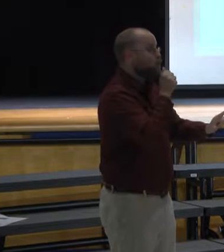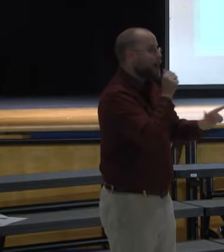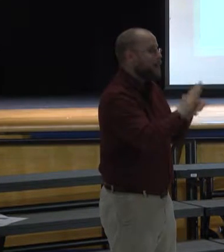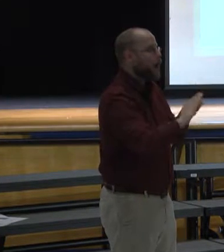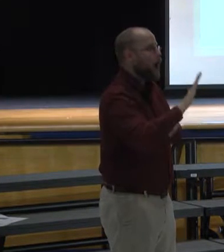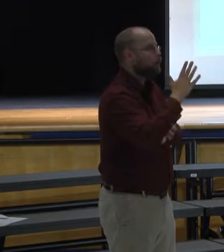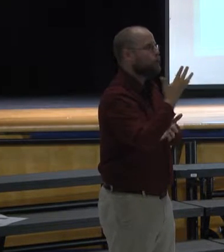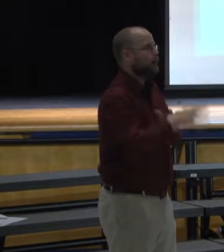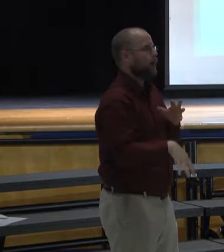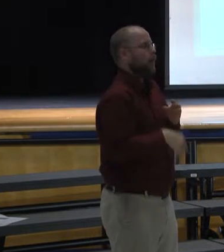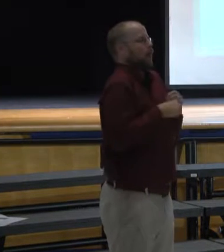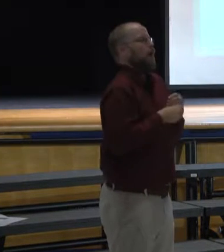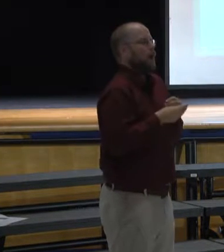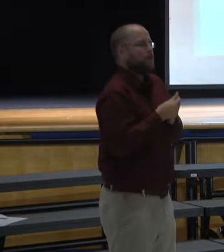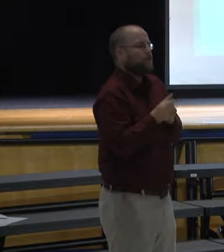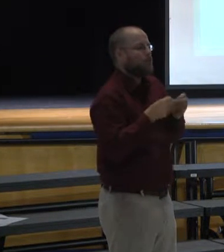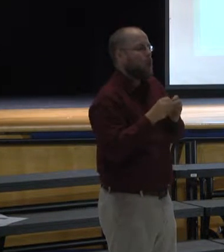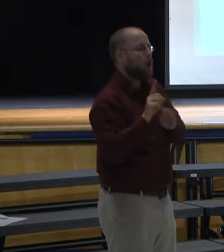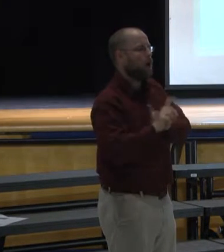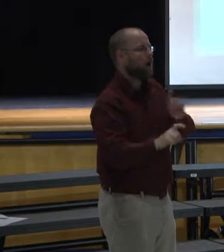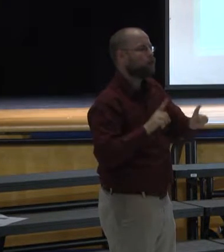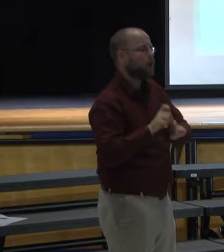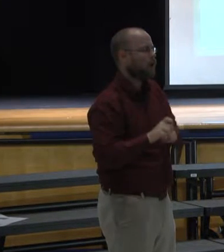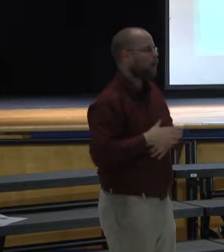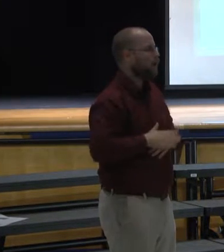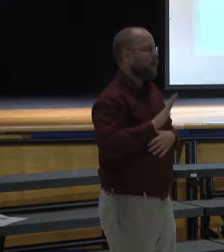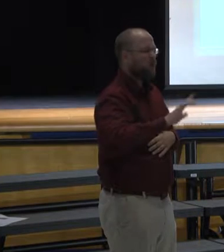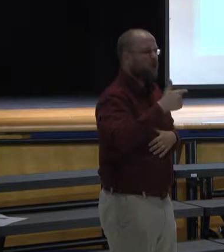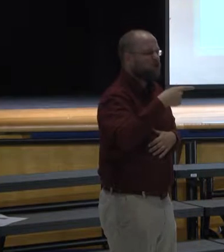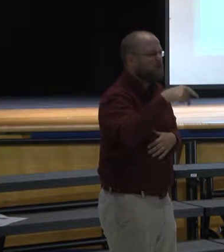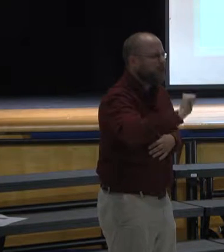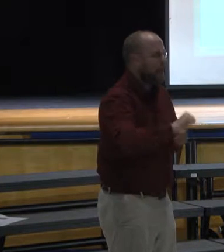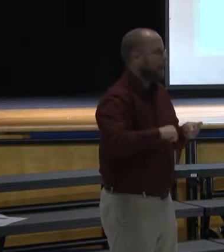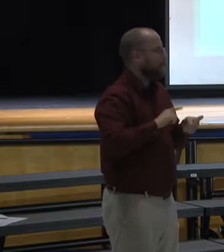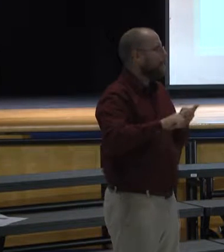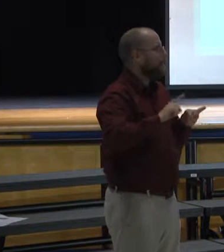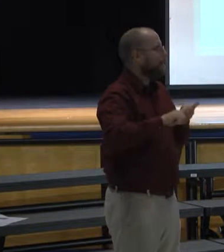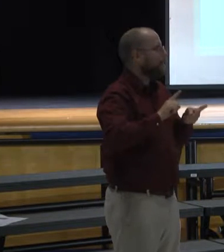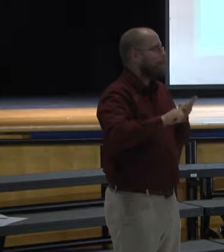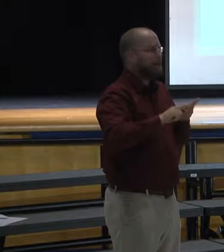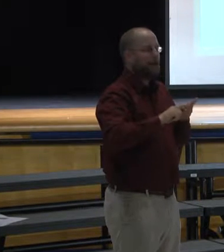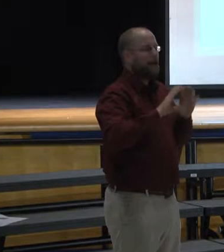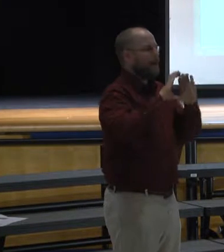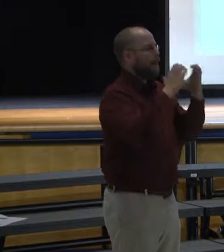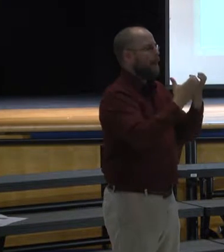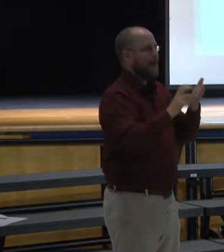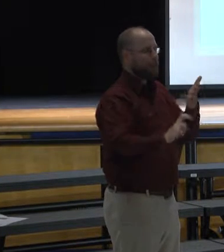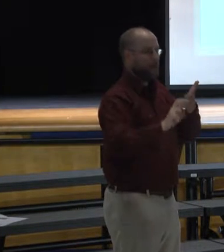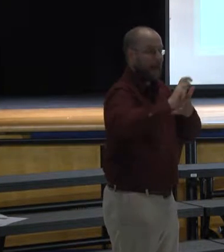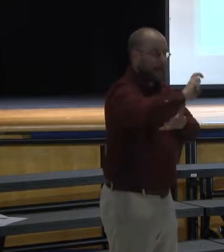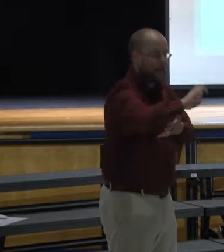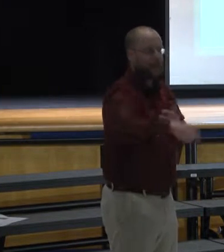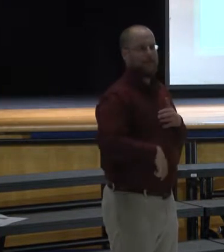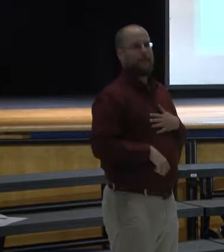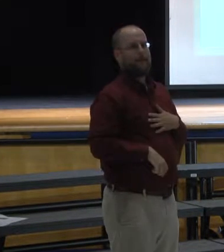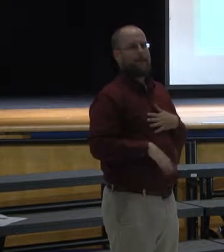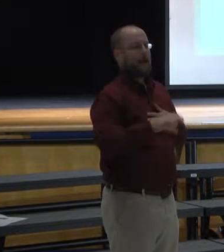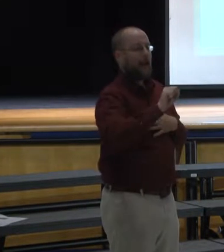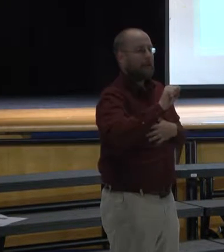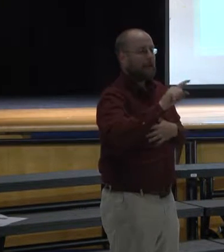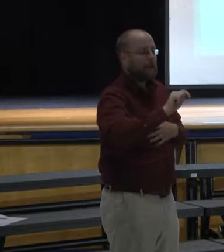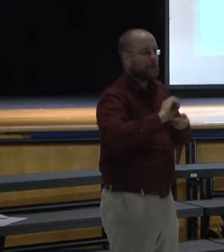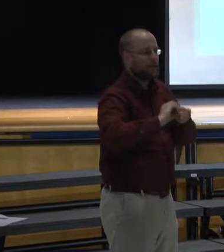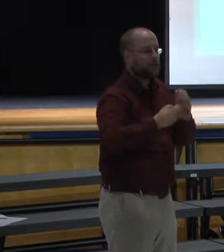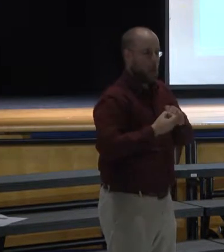additional questions like GPA or class rank or SAT or ACT scores. And the reason they do that is they may have